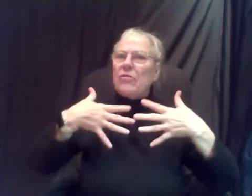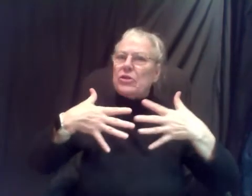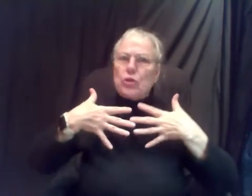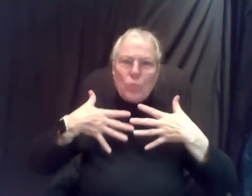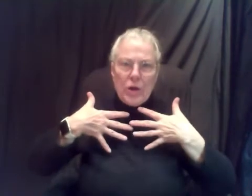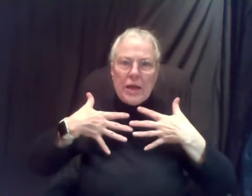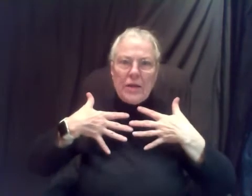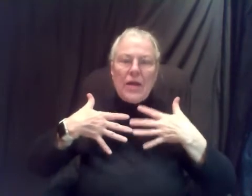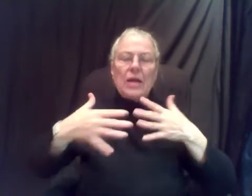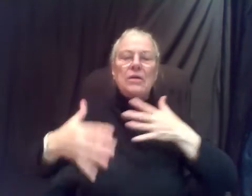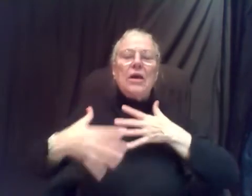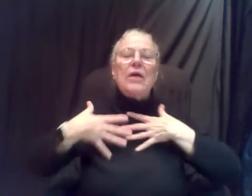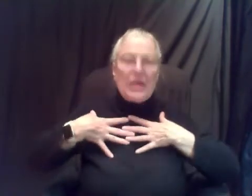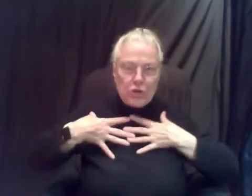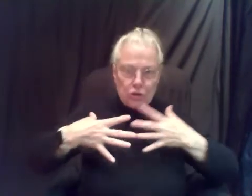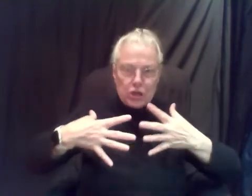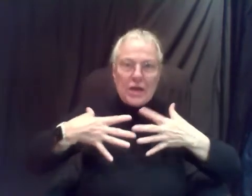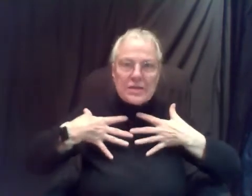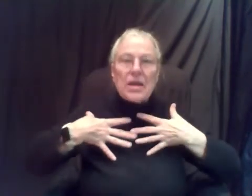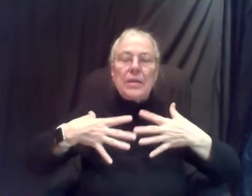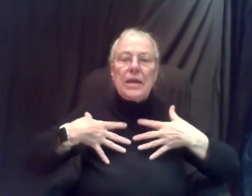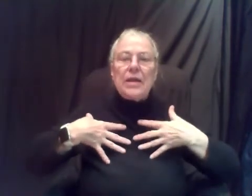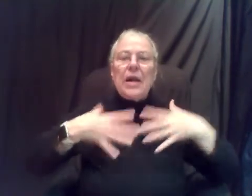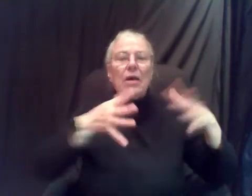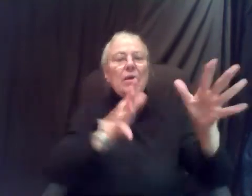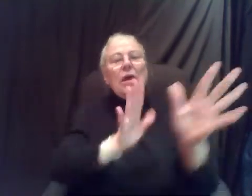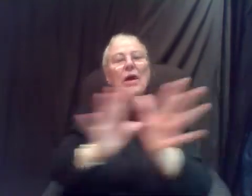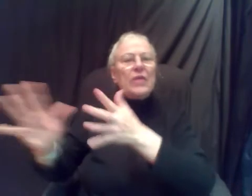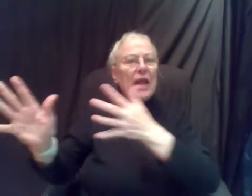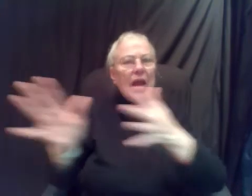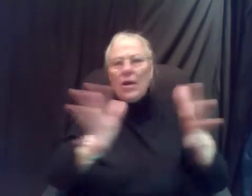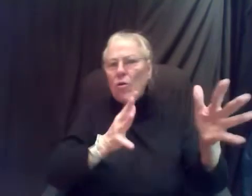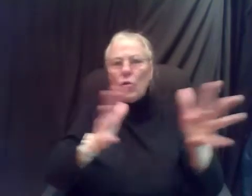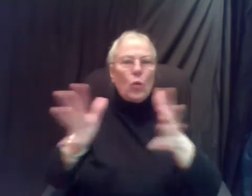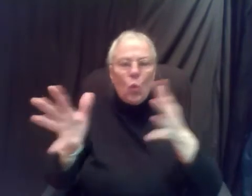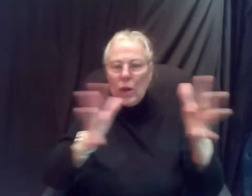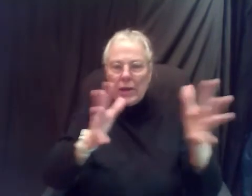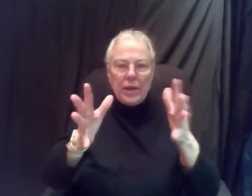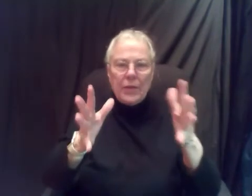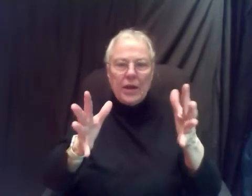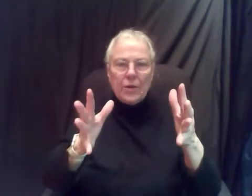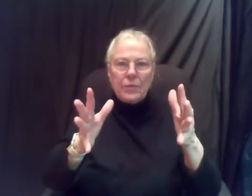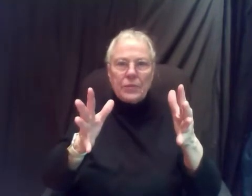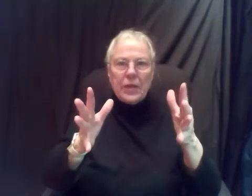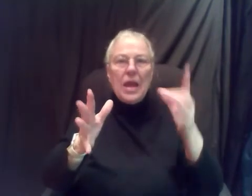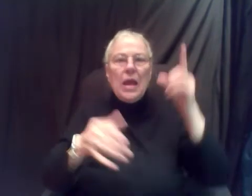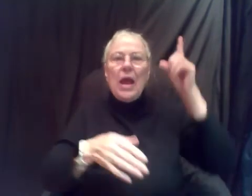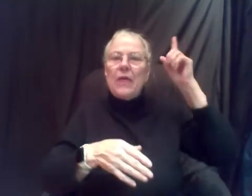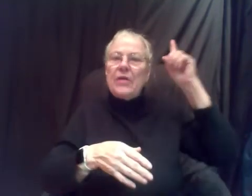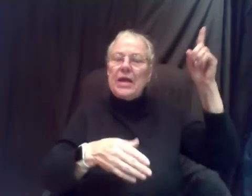you breathe, and that's your chest coming in and out. The air or the wind up here. And then he